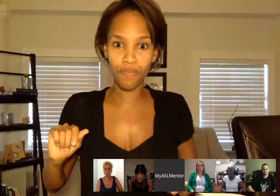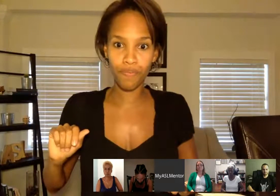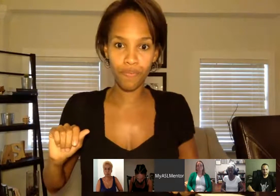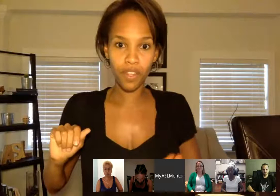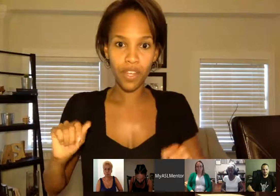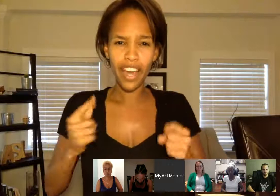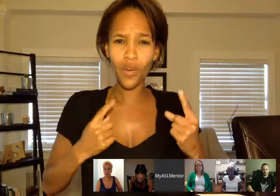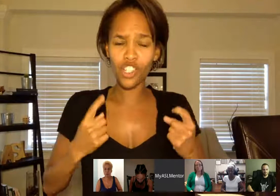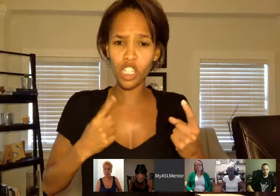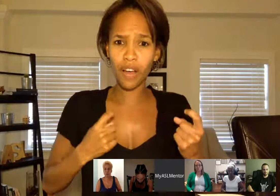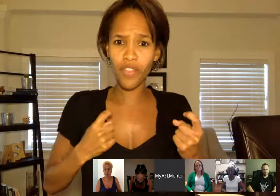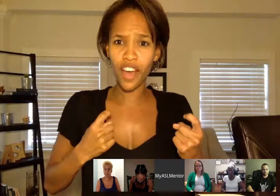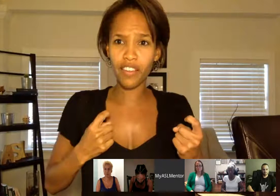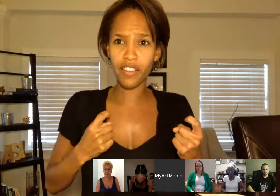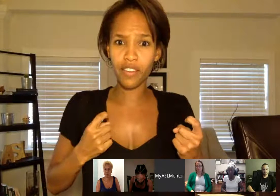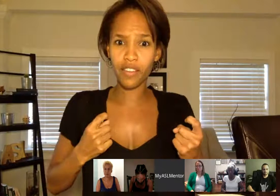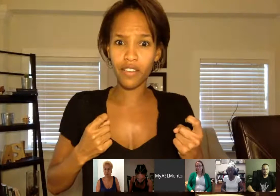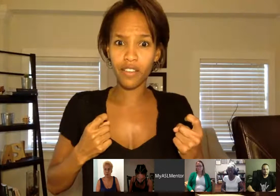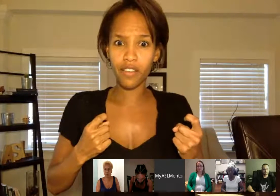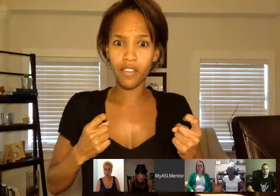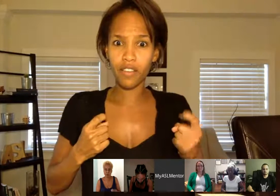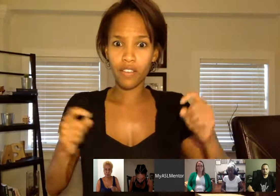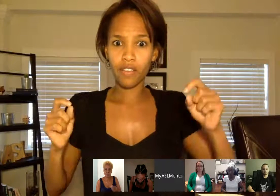person. Any questions about that?